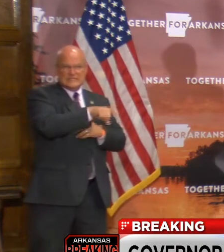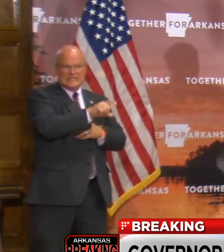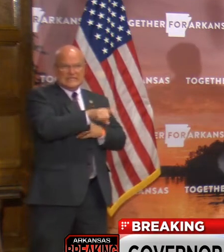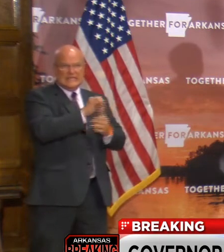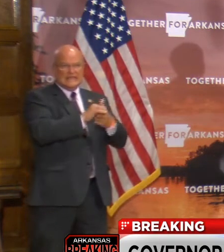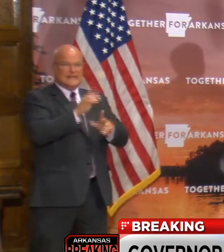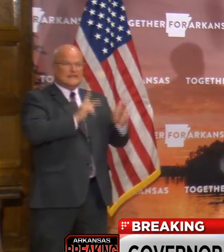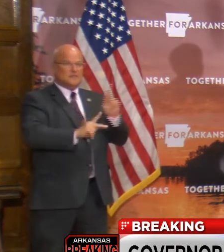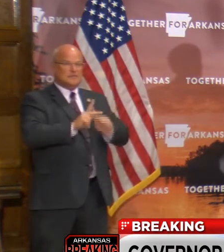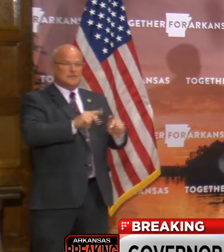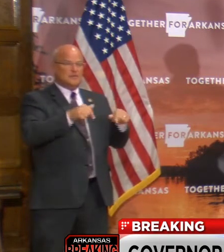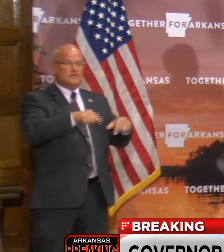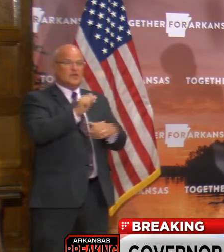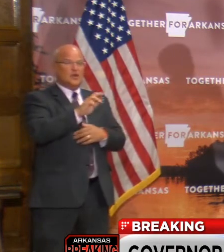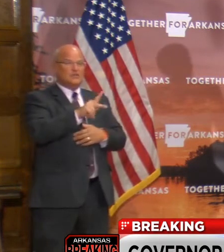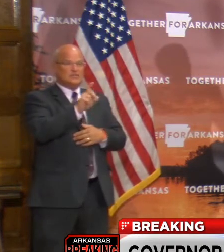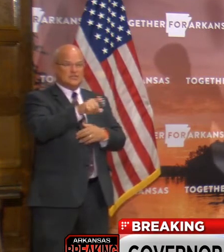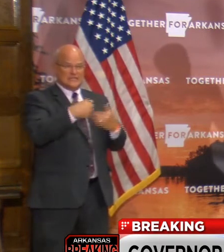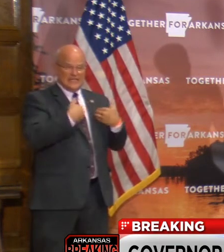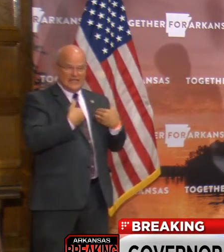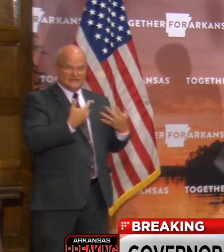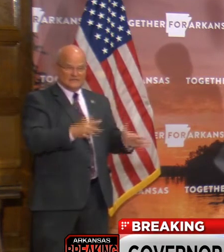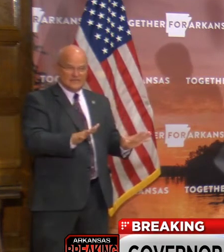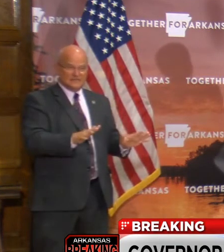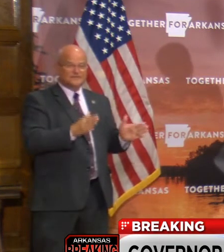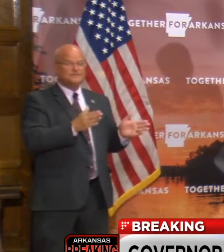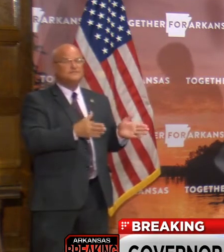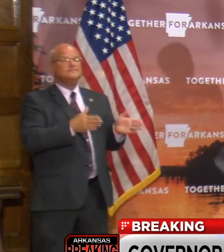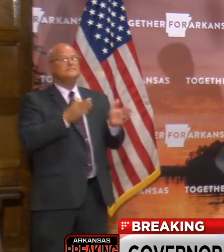the citizens of Arkansas have. And then